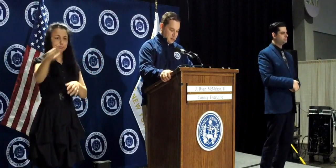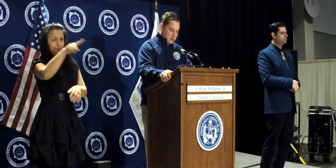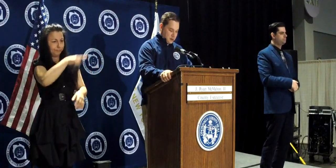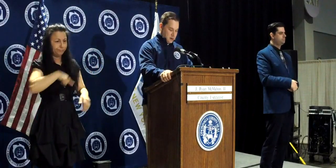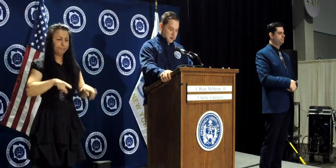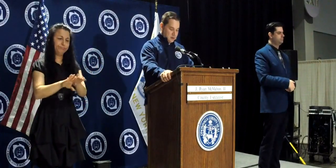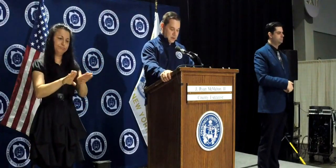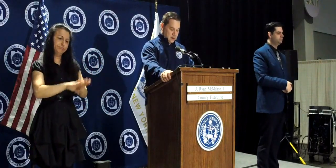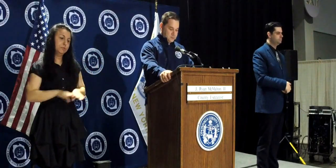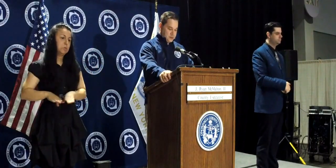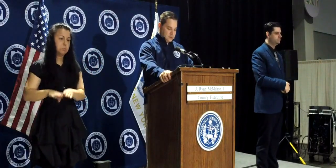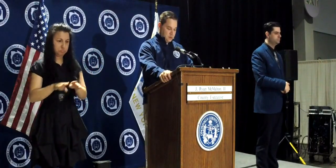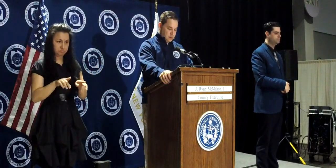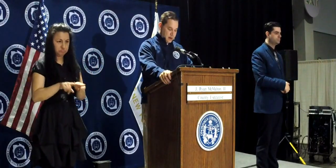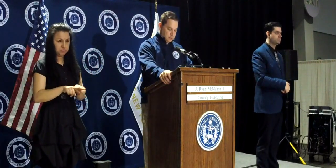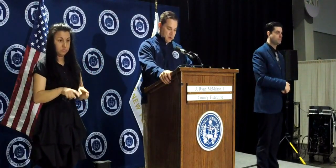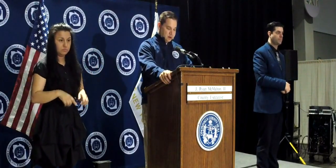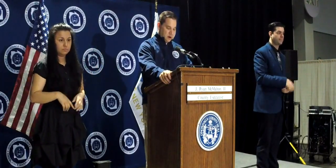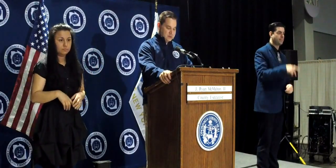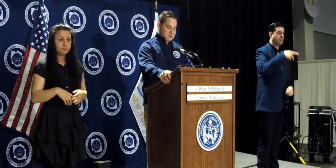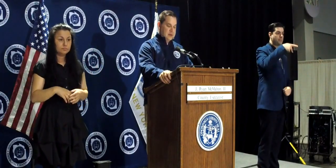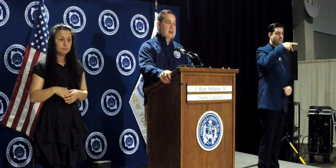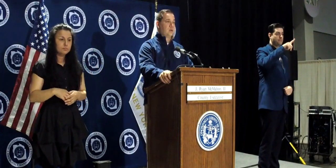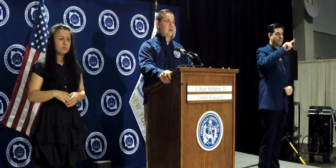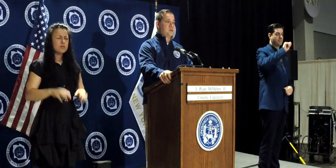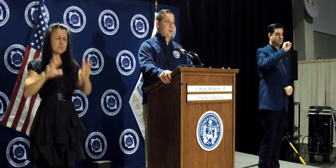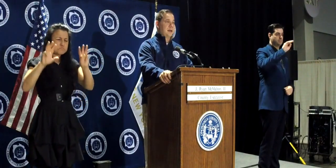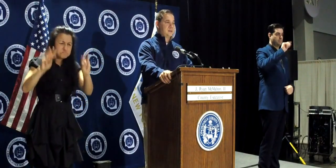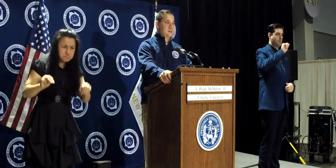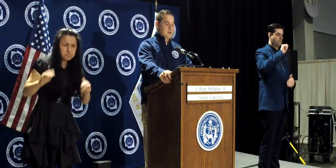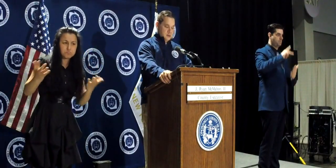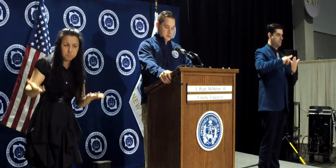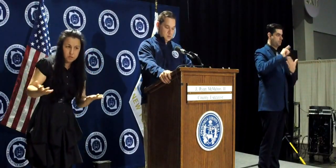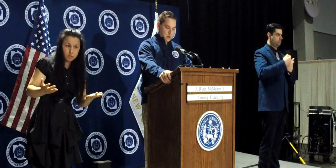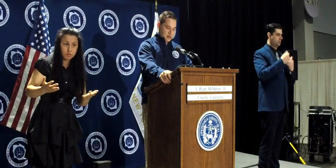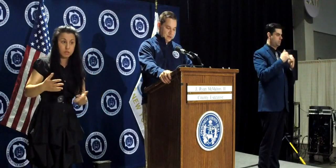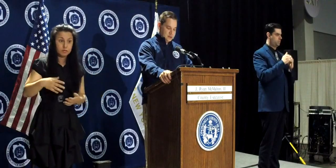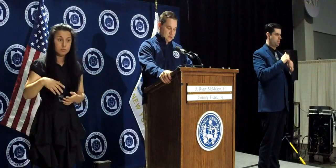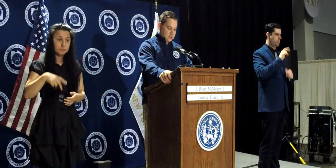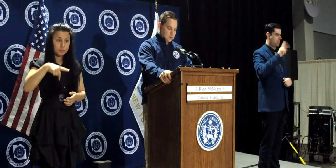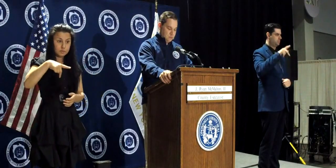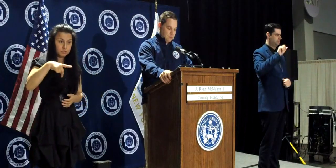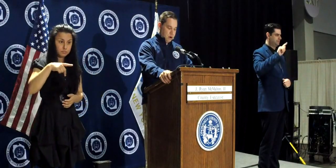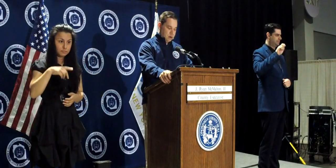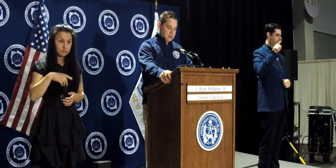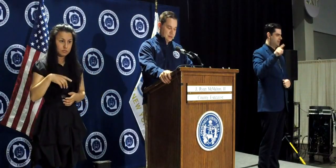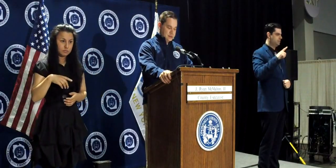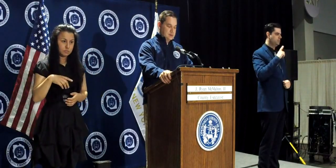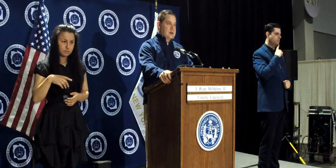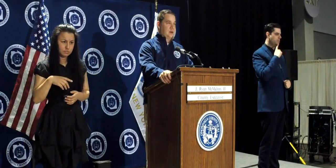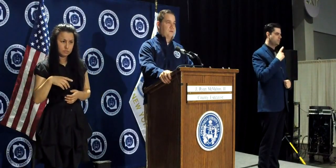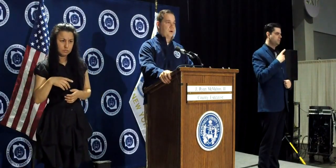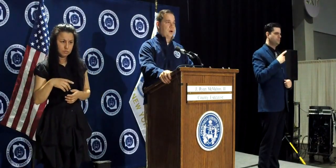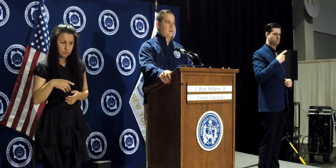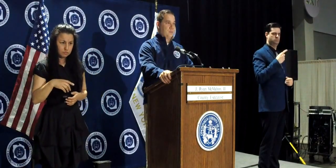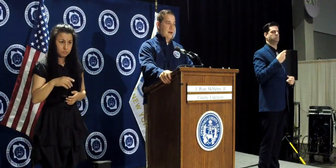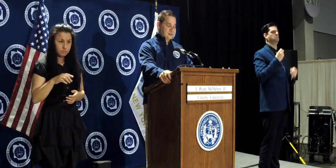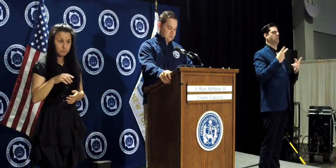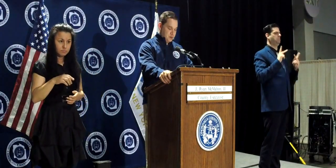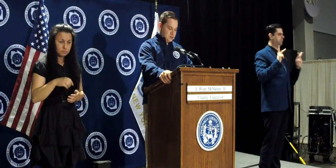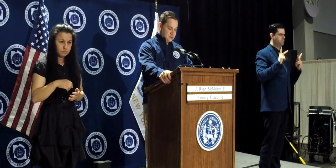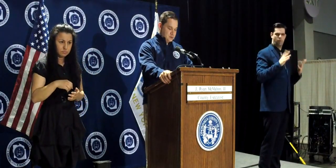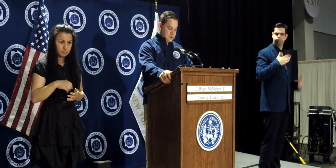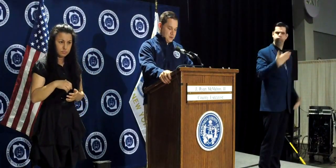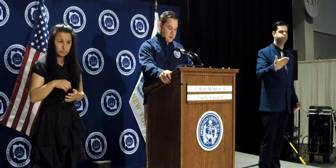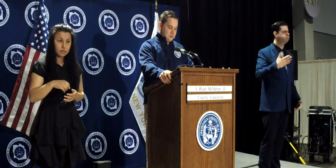with Upstate, that Upstate is going on, the Red Cross, they've gotten great response. So we want to continue to market this for all of our